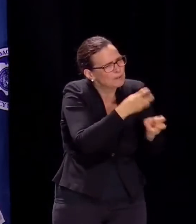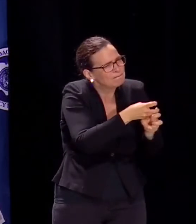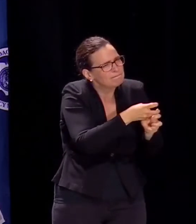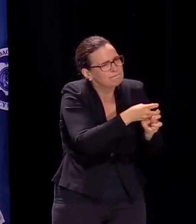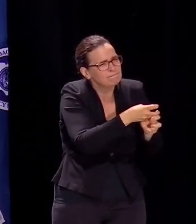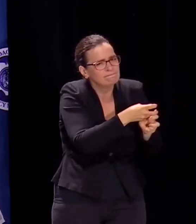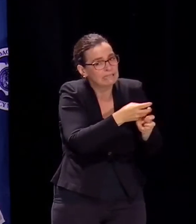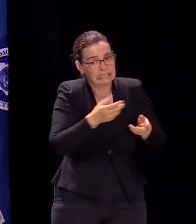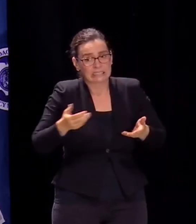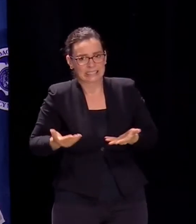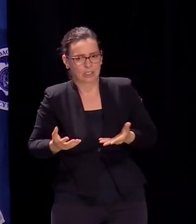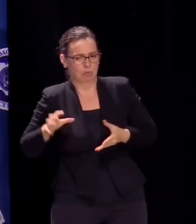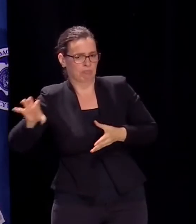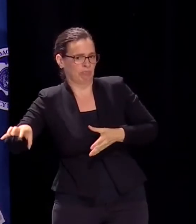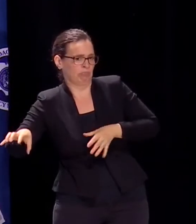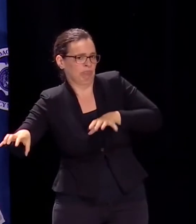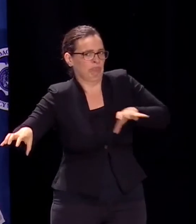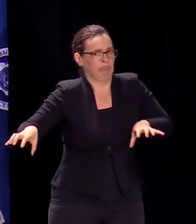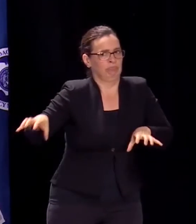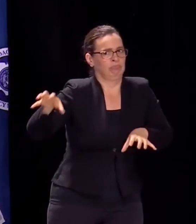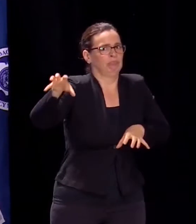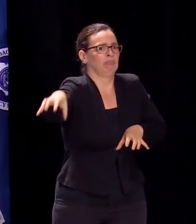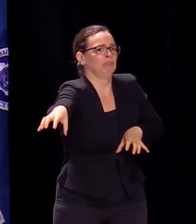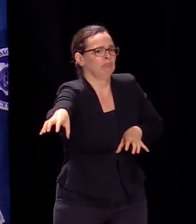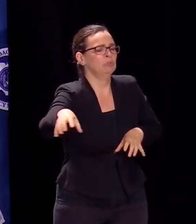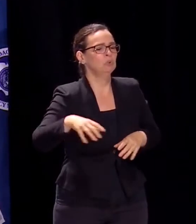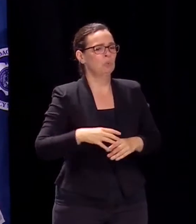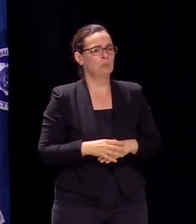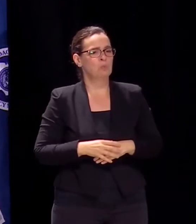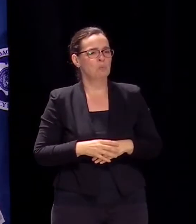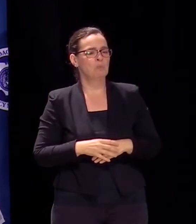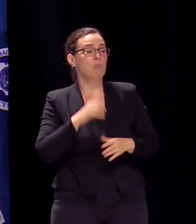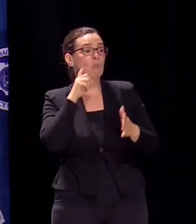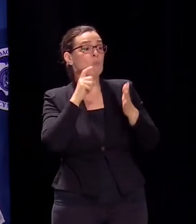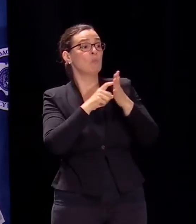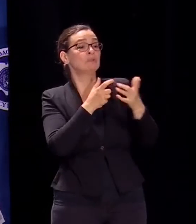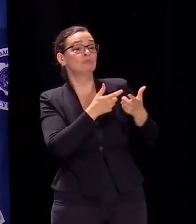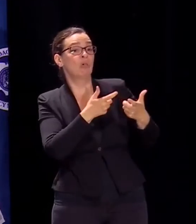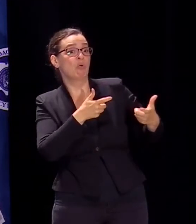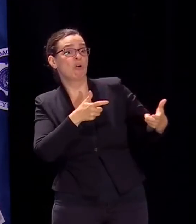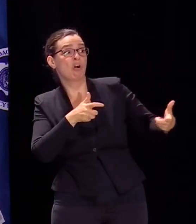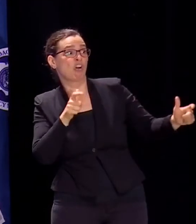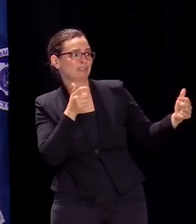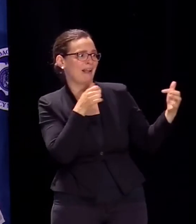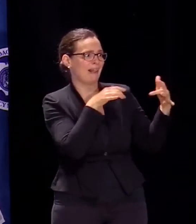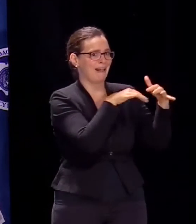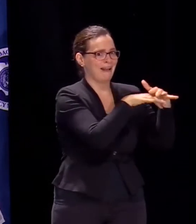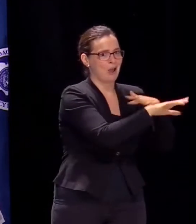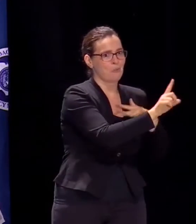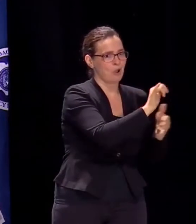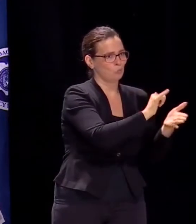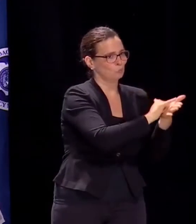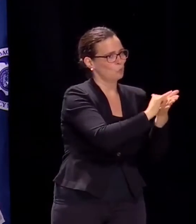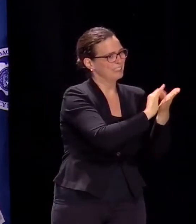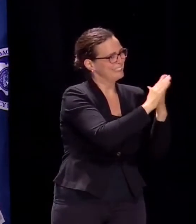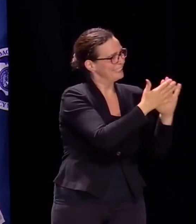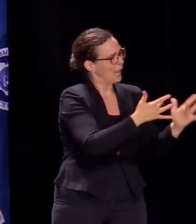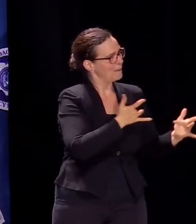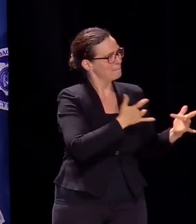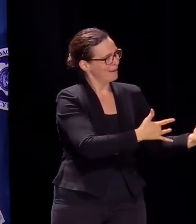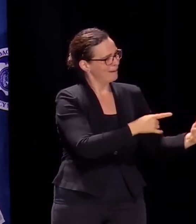the larger gatherings in New York City are frequent in every borough. So you have a totally